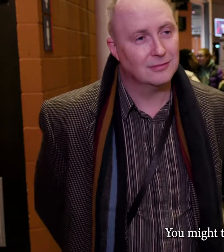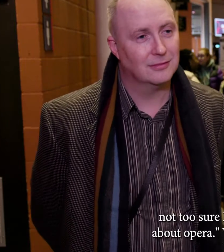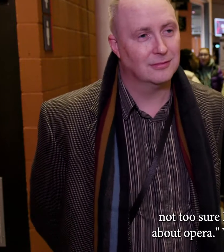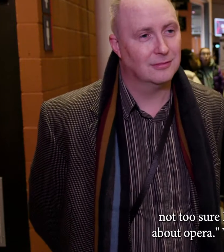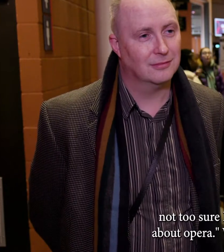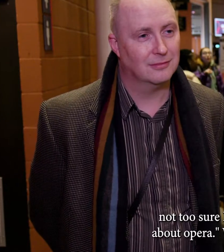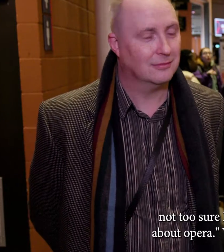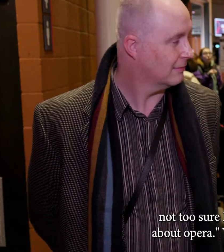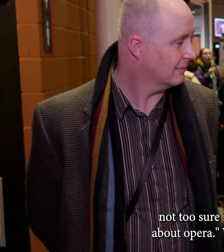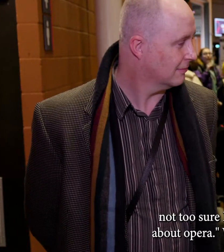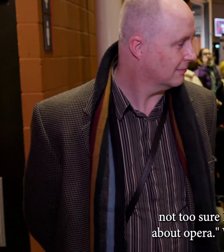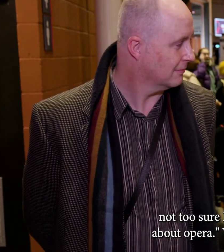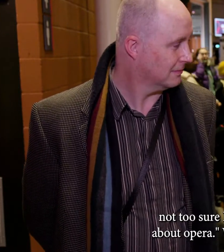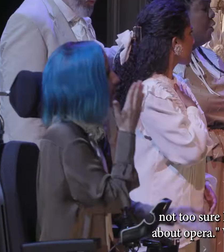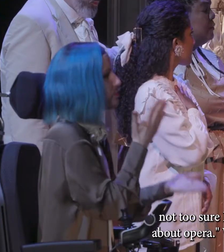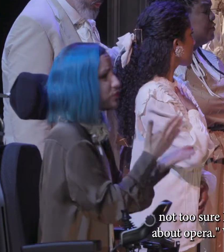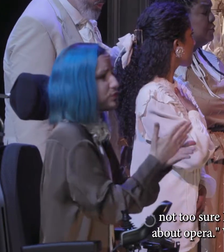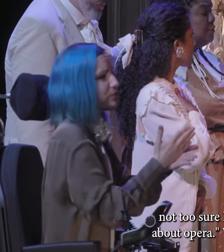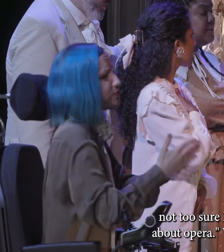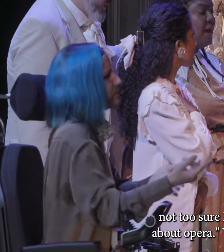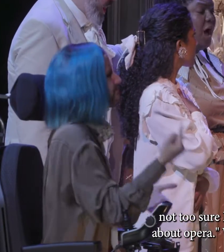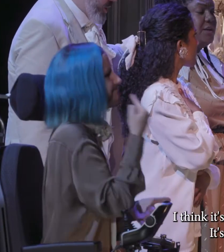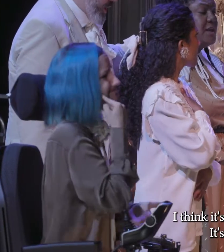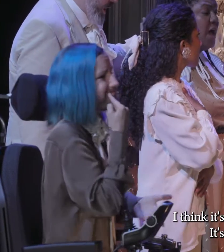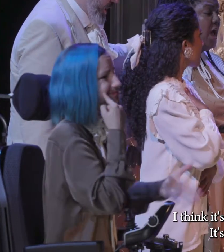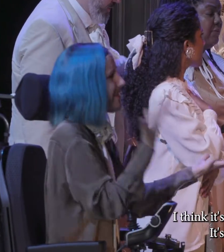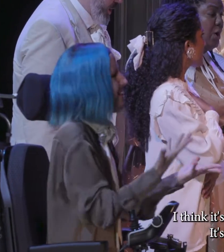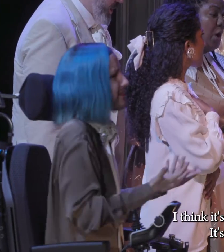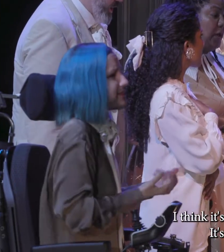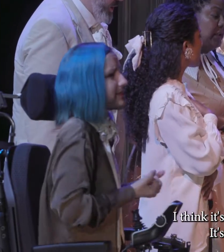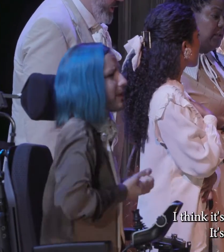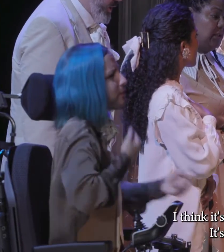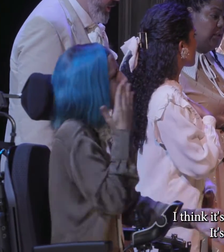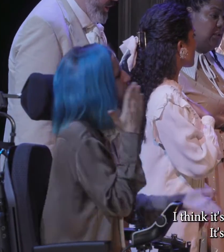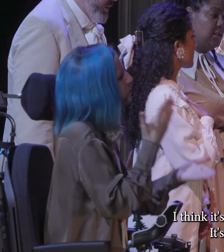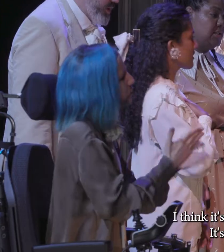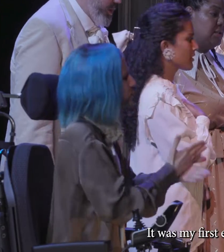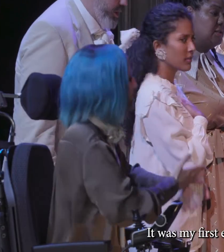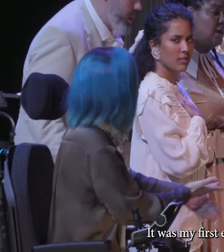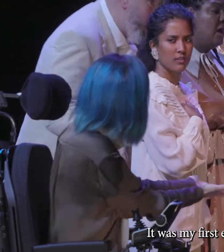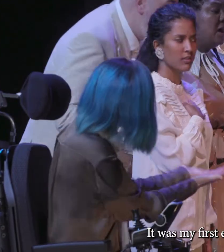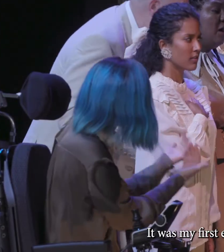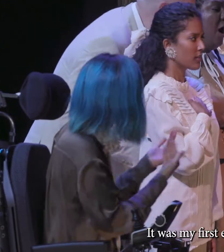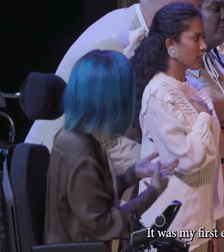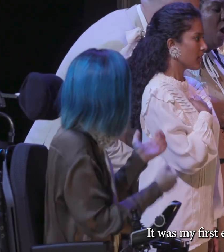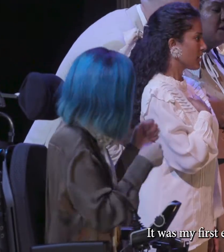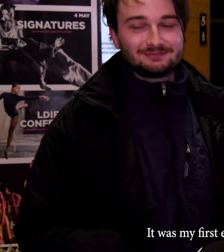I'm not too sure, I don't know anything about opera. Well, you don't need to. I think it's really well written, it's really clear. It was my first ever opera, and I